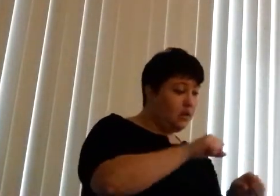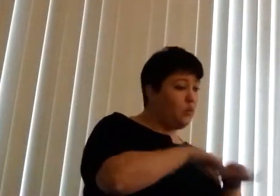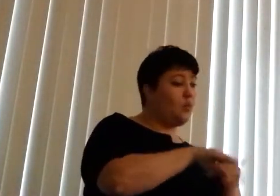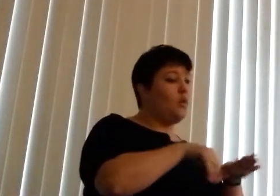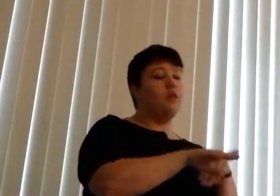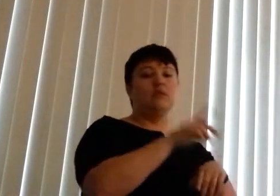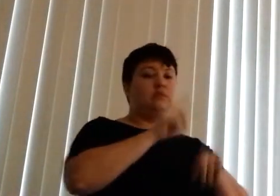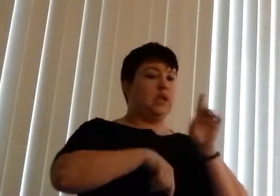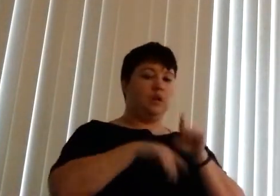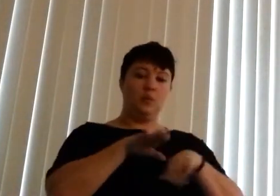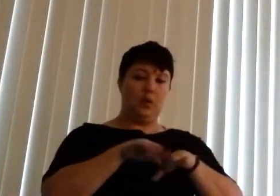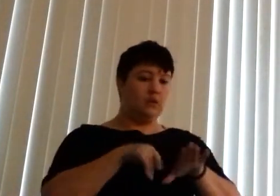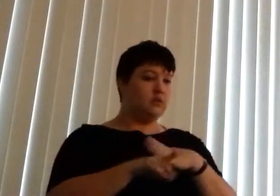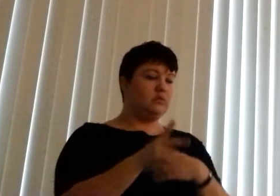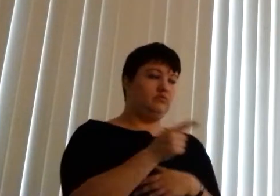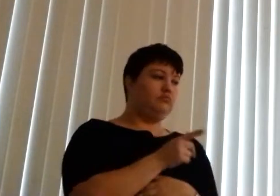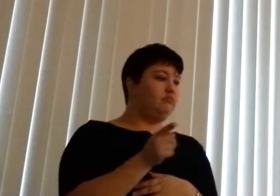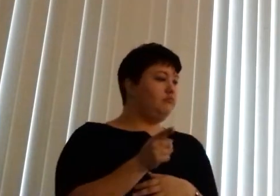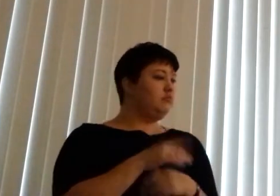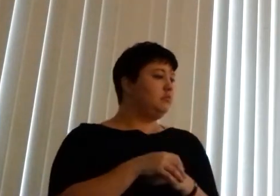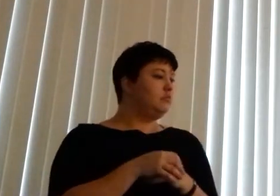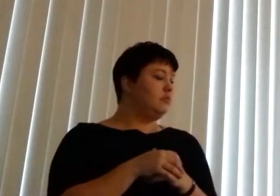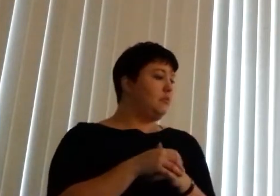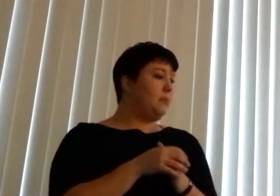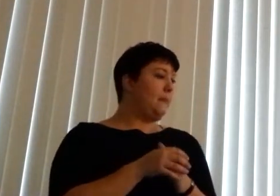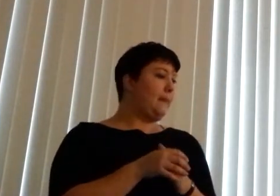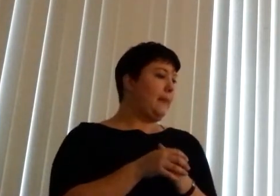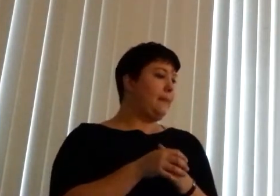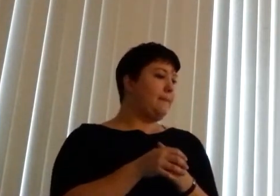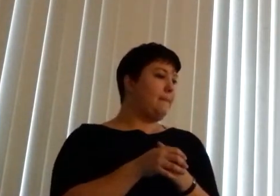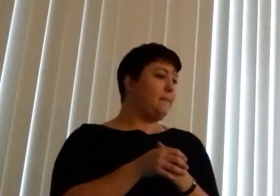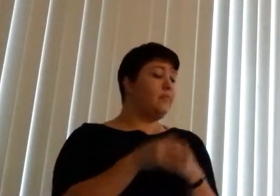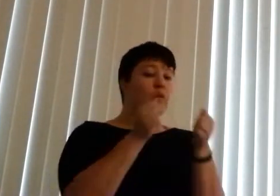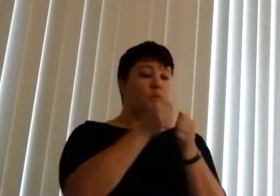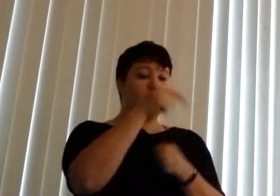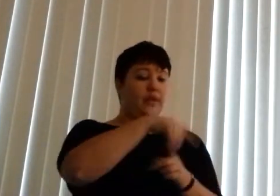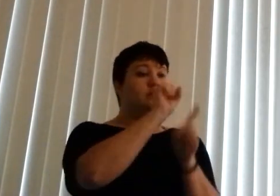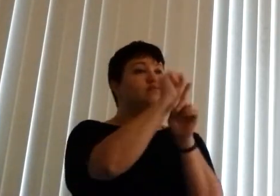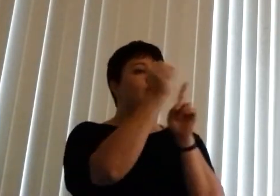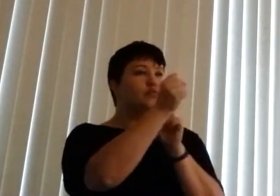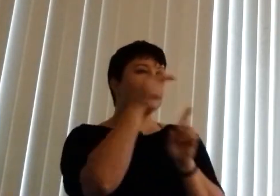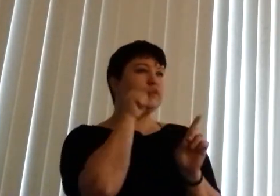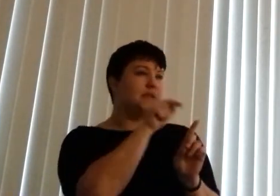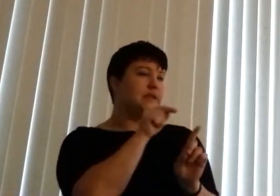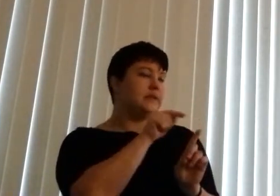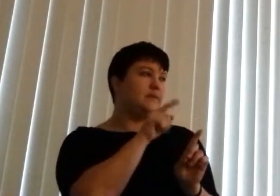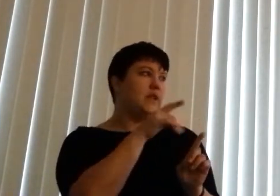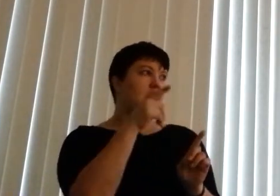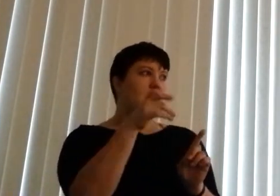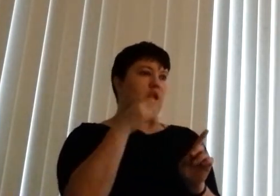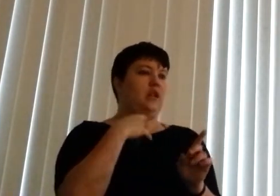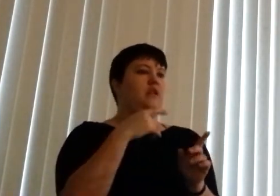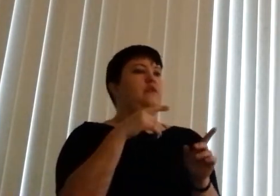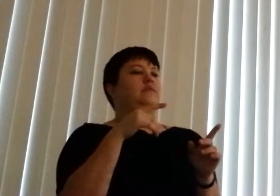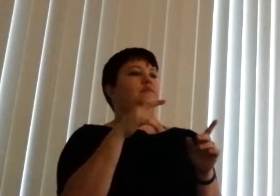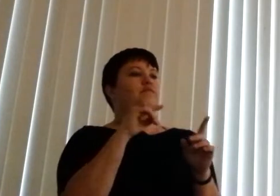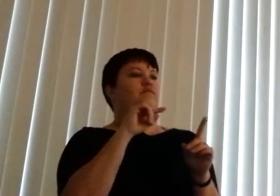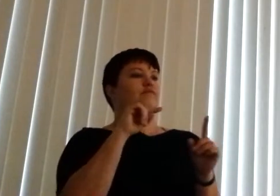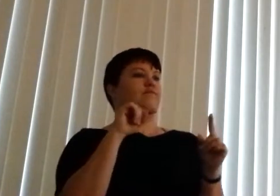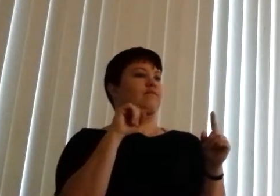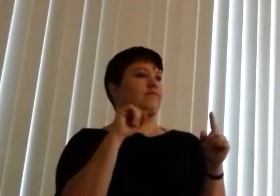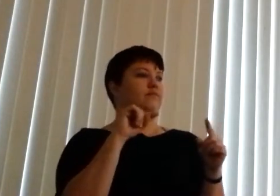So choosing the non-paraplegic straight away in the paraplegic case runs afoul of this premise. It violates